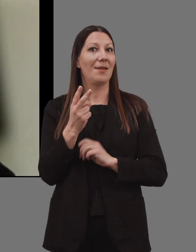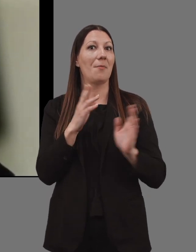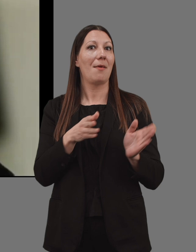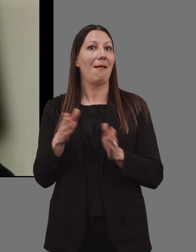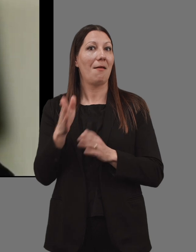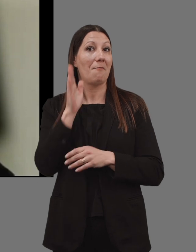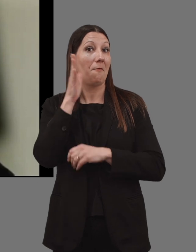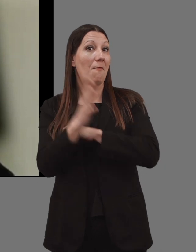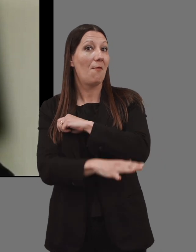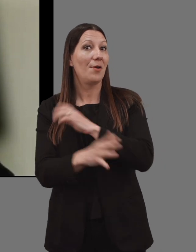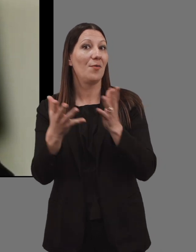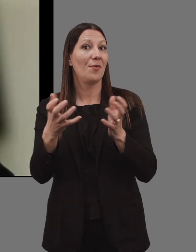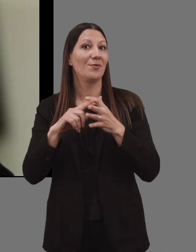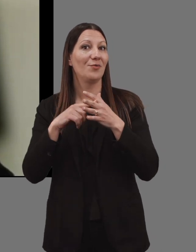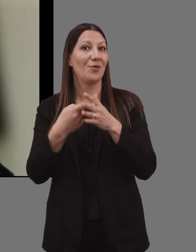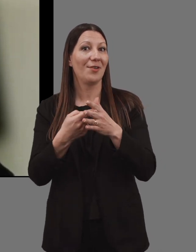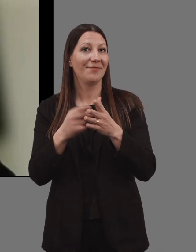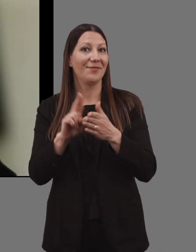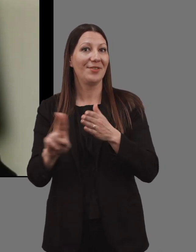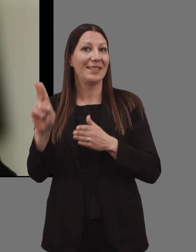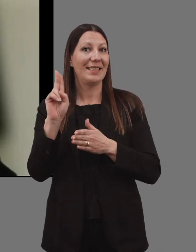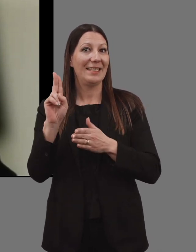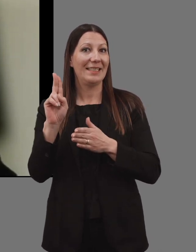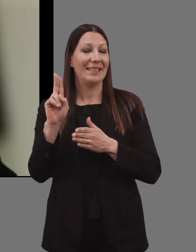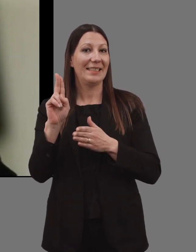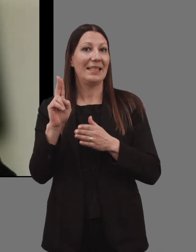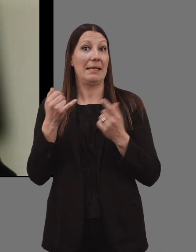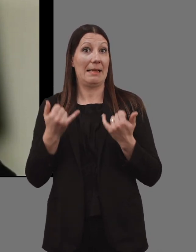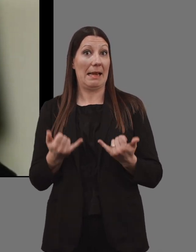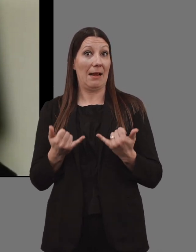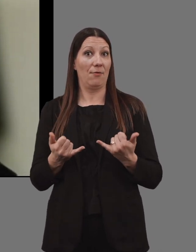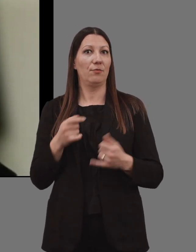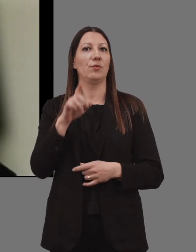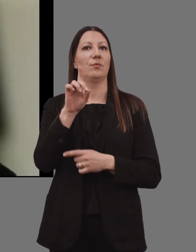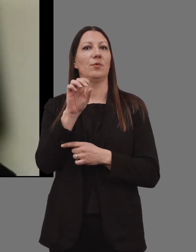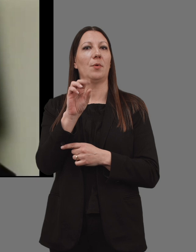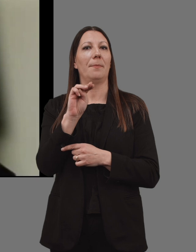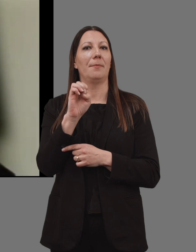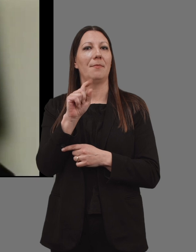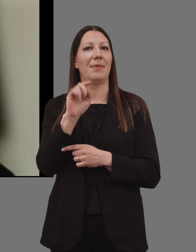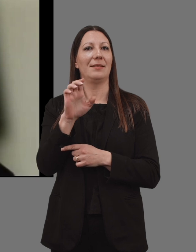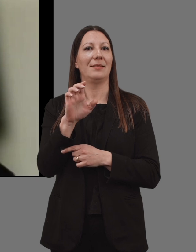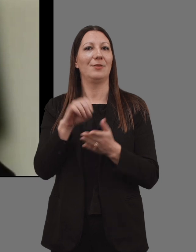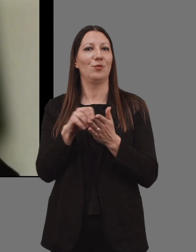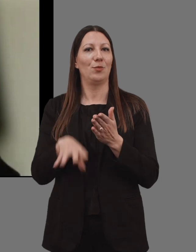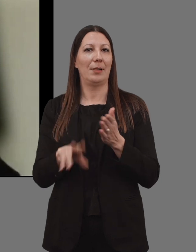term, and you are a domestic student, so you are a Canadian citizen or permanent resident of